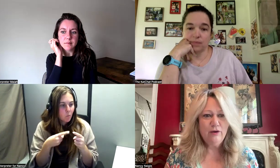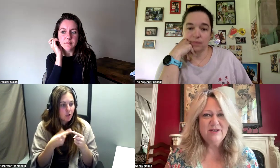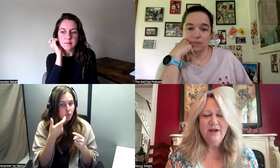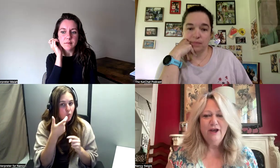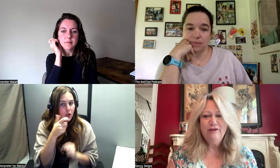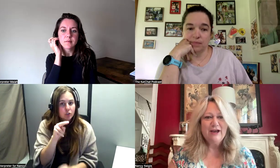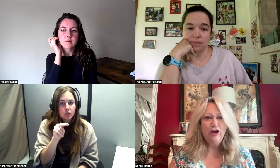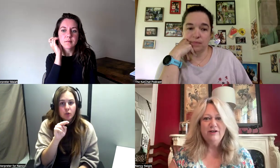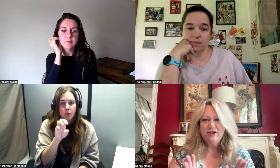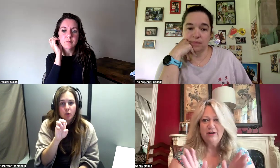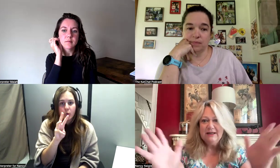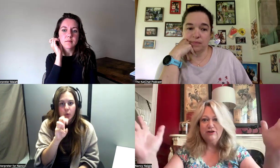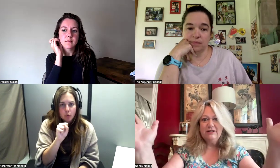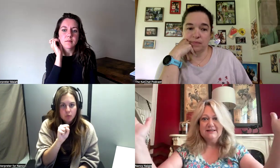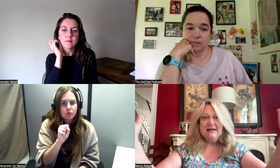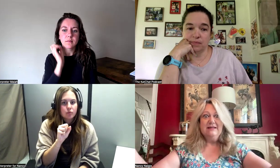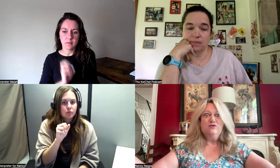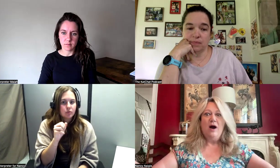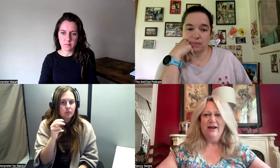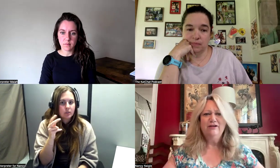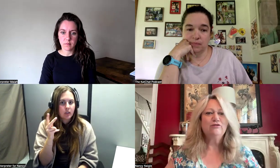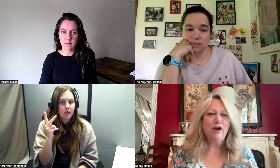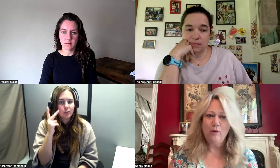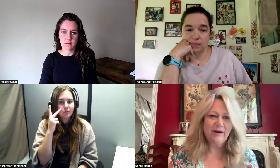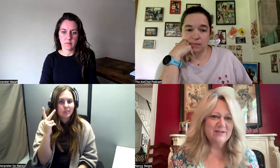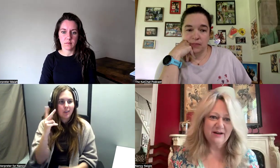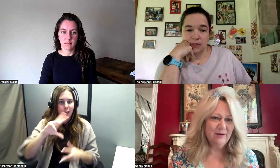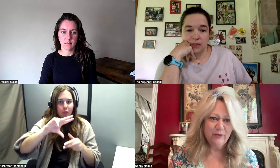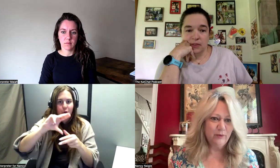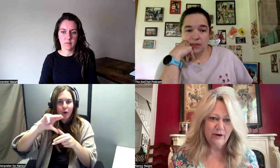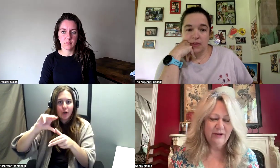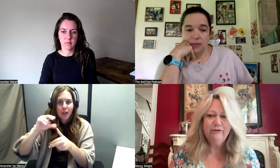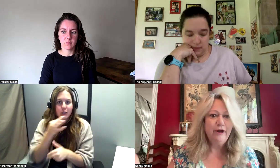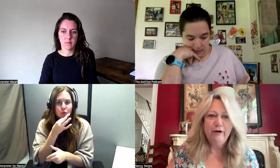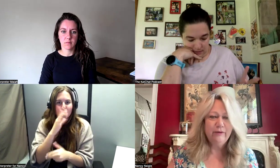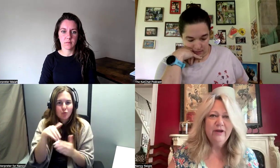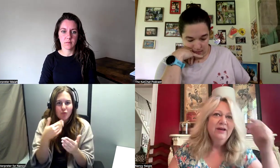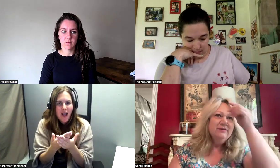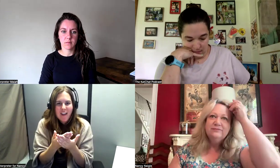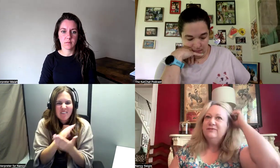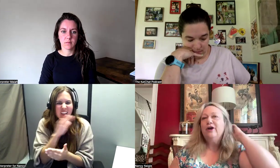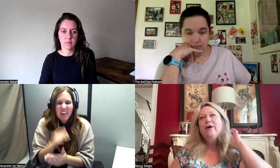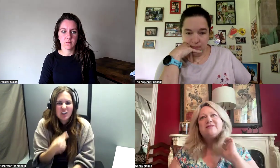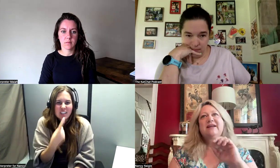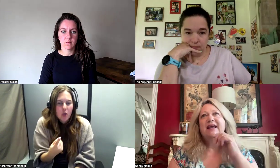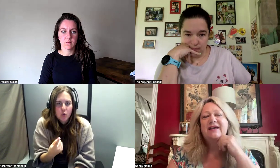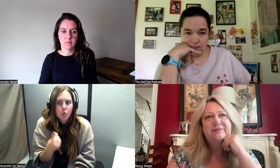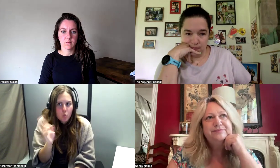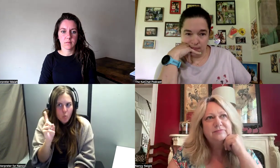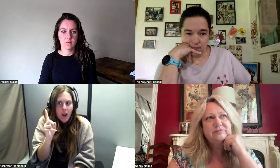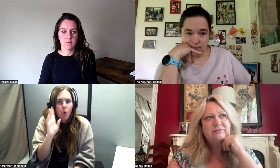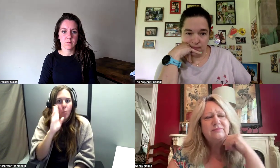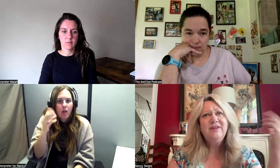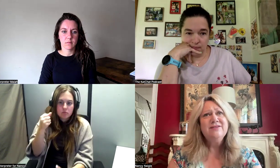up the coast, that cone of certainty is like this wide. You don't know where it's going to come on board. You don't know, where it's going to